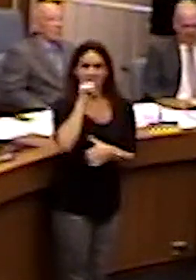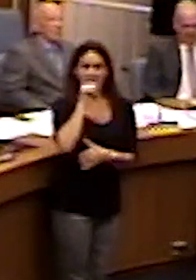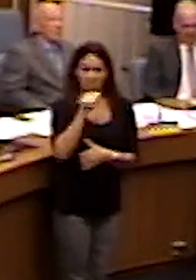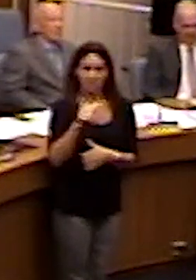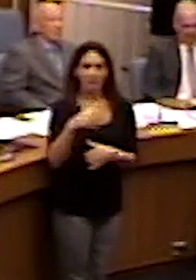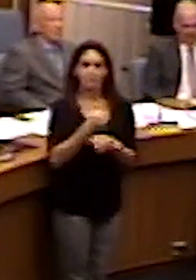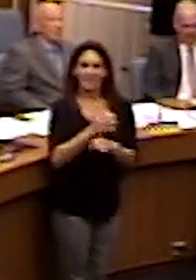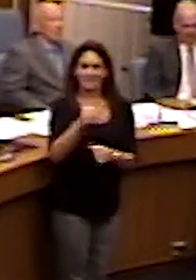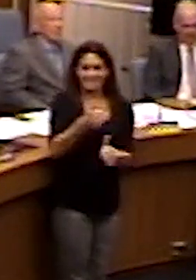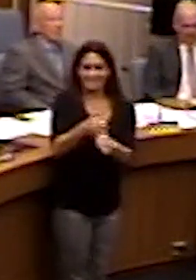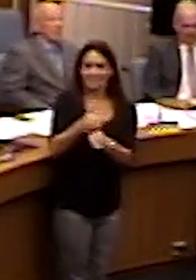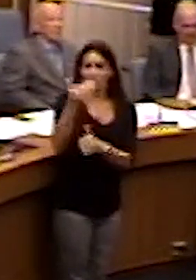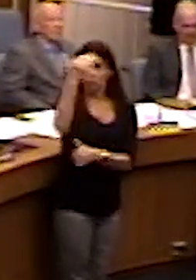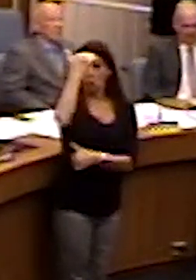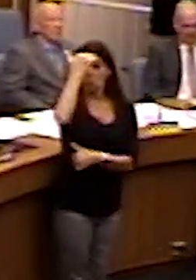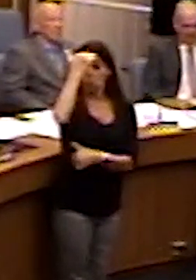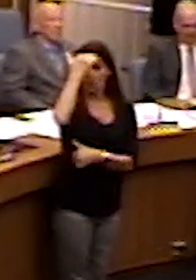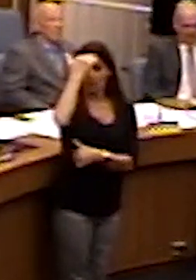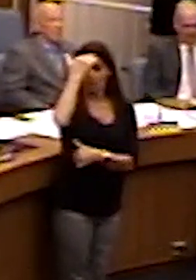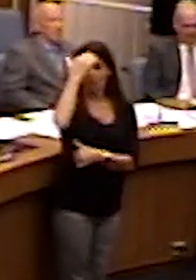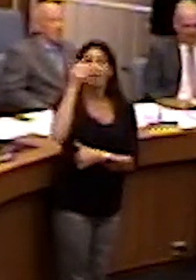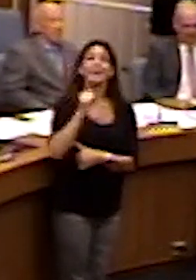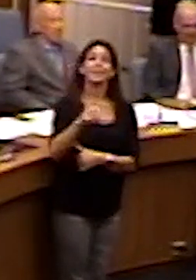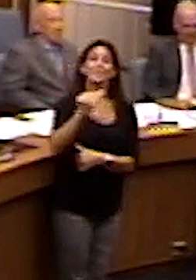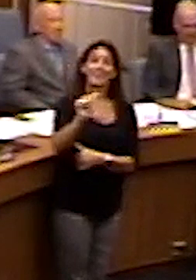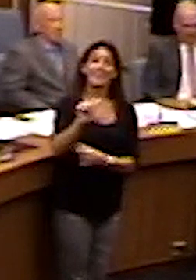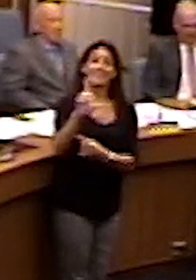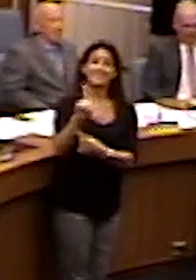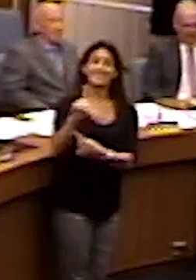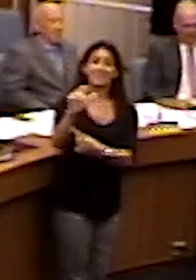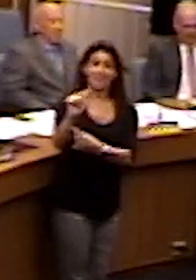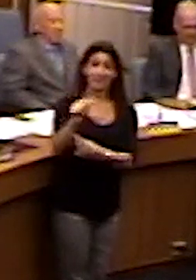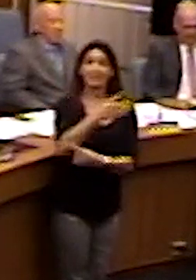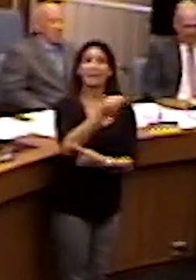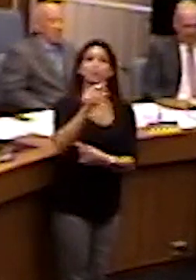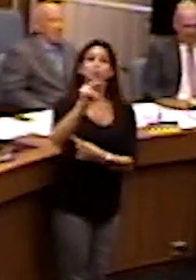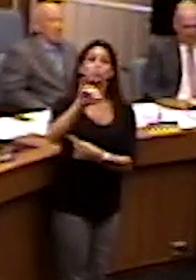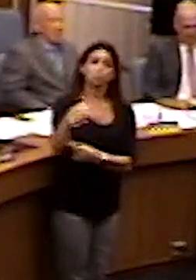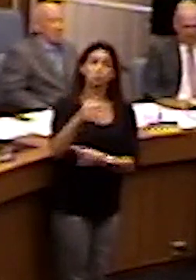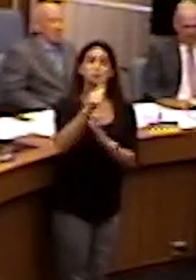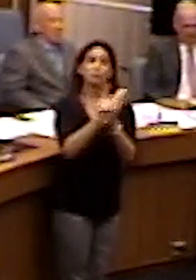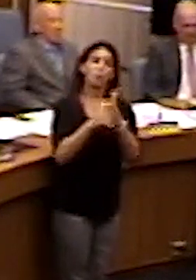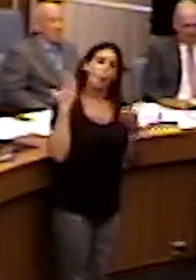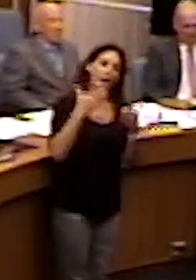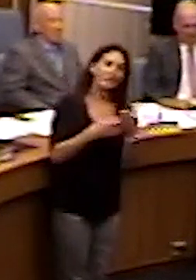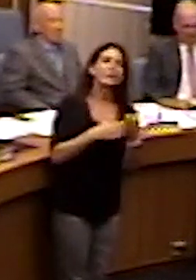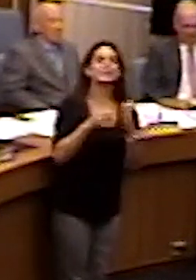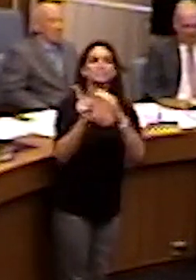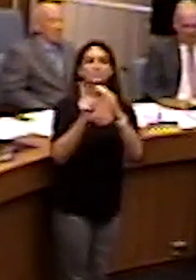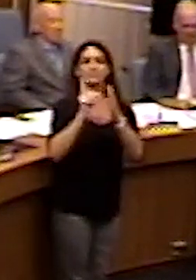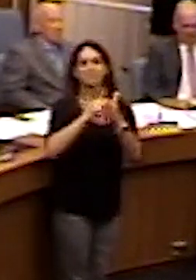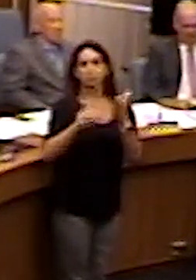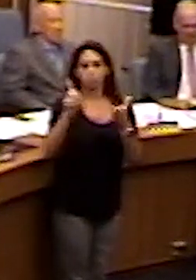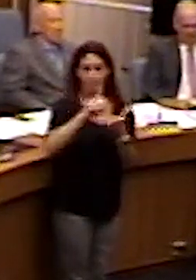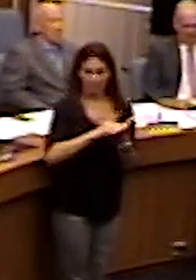itself aware of the ADA and the New Jersey law against discrimination